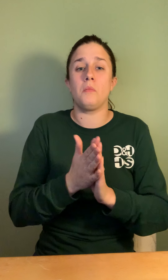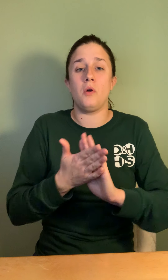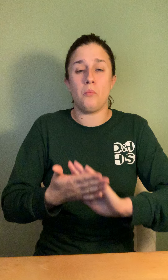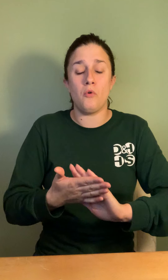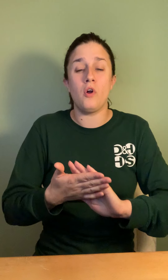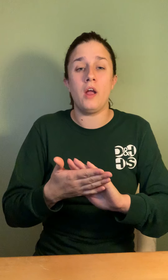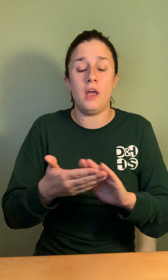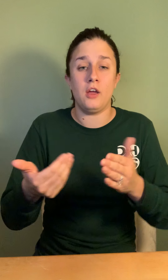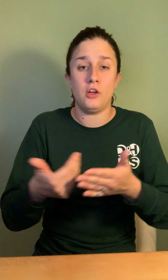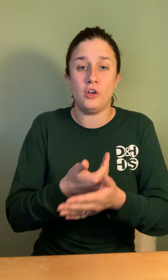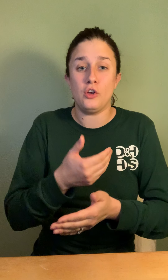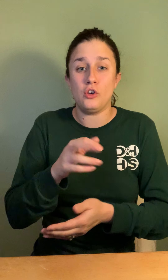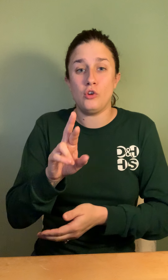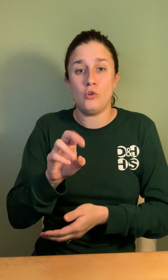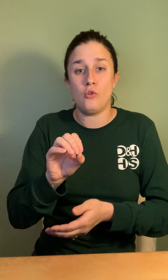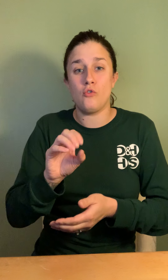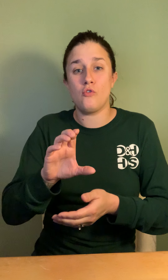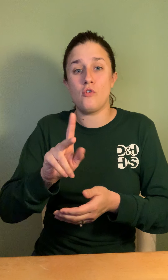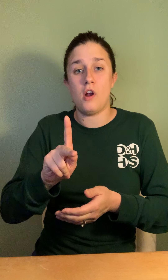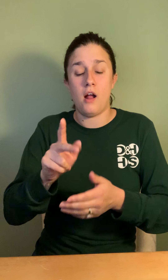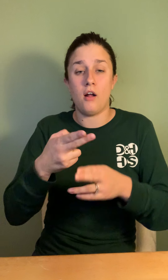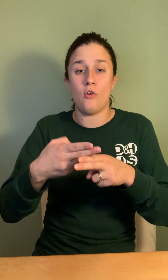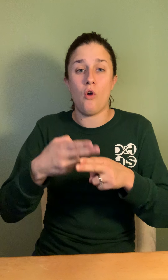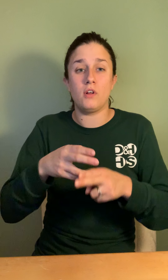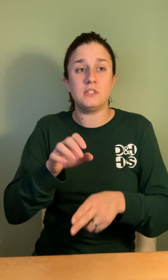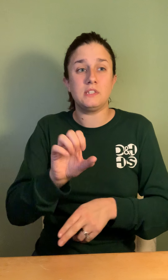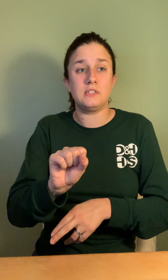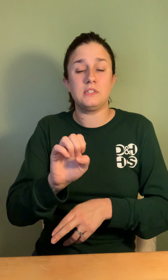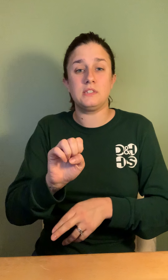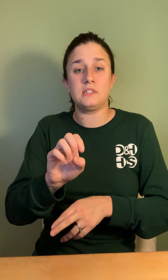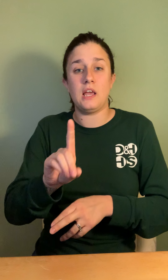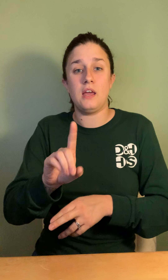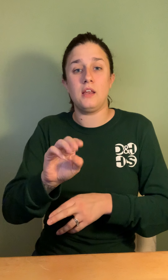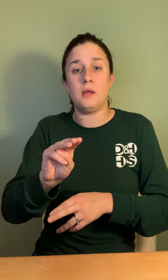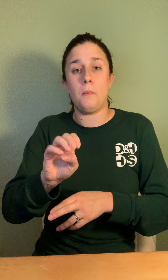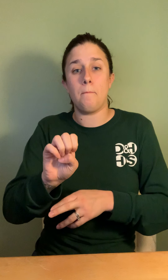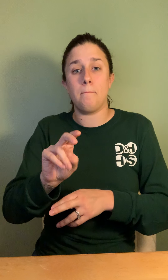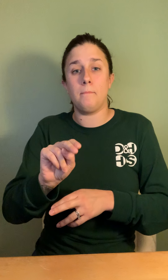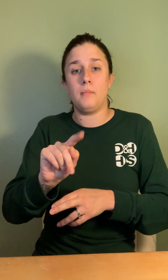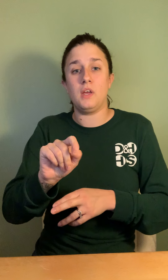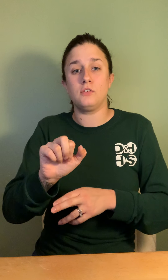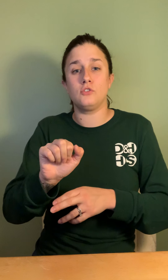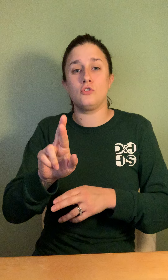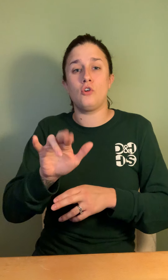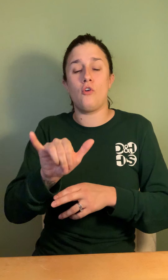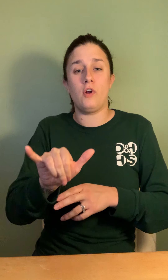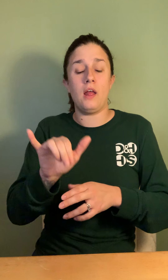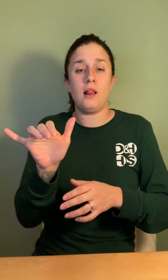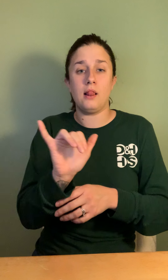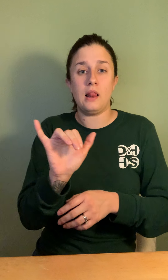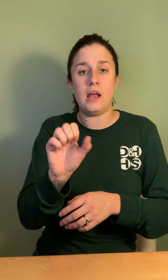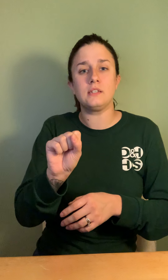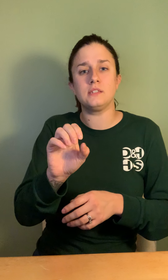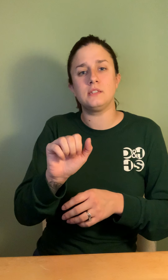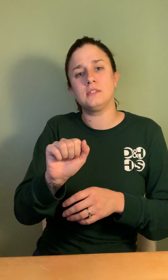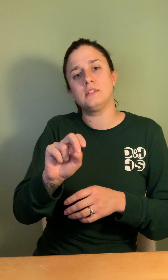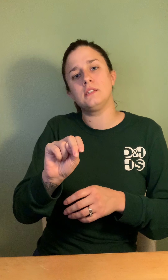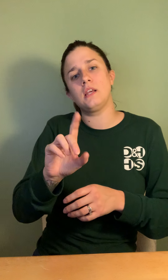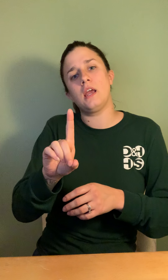sedimentary rock, like this piece of sandstone. So simply by weathering and eroding